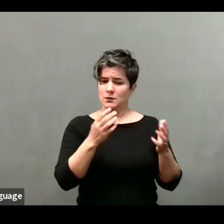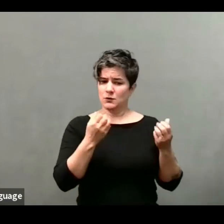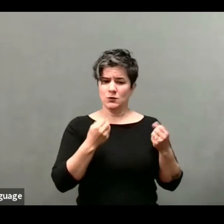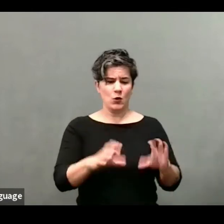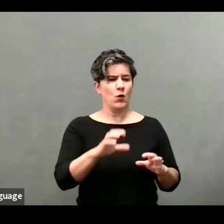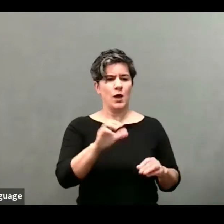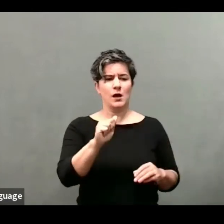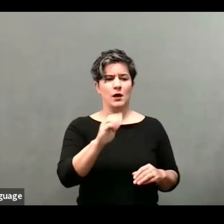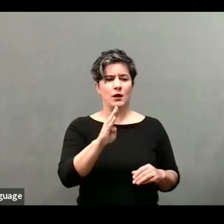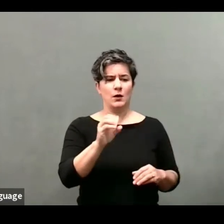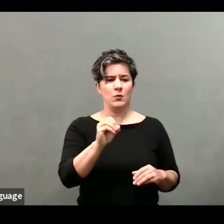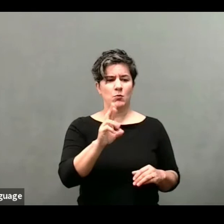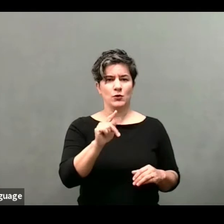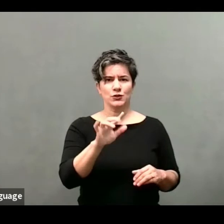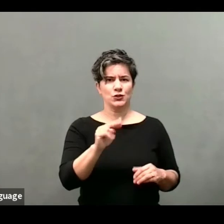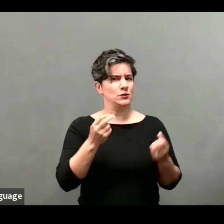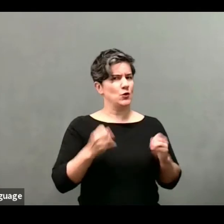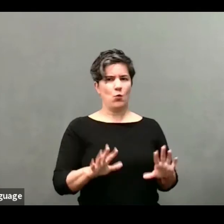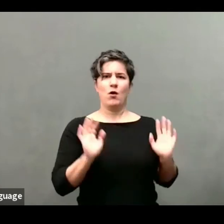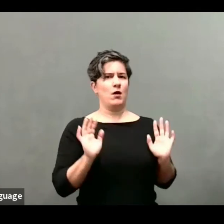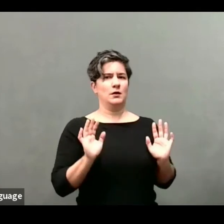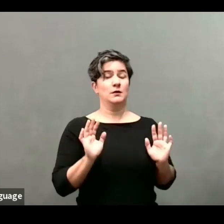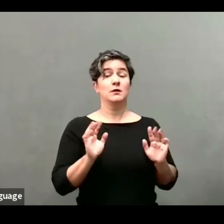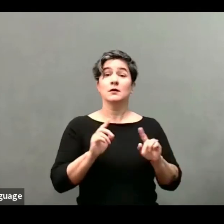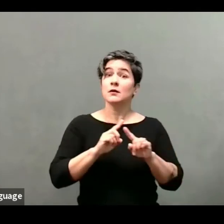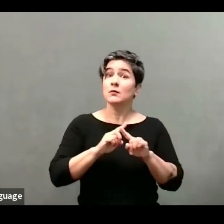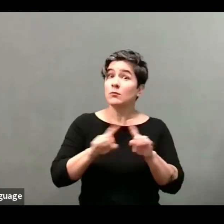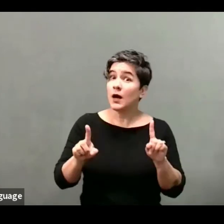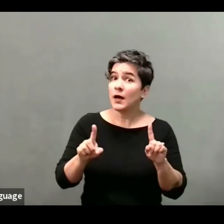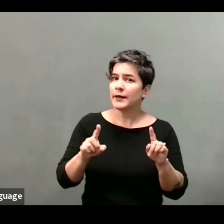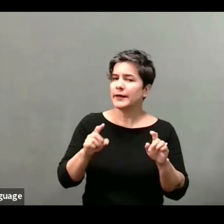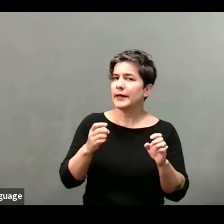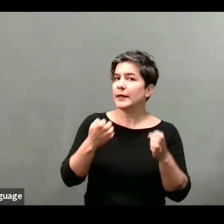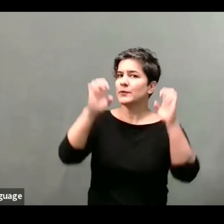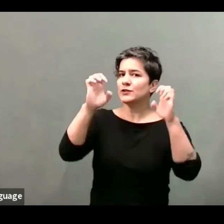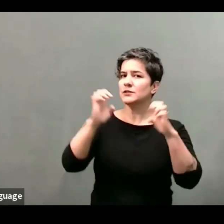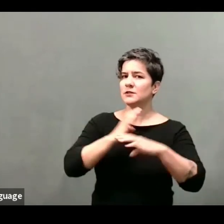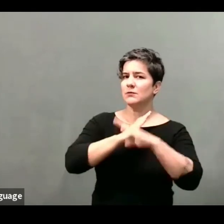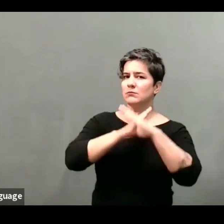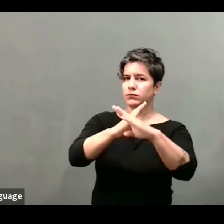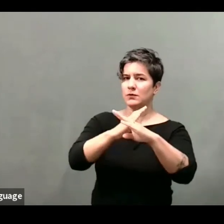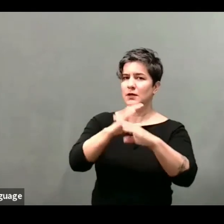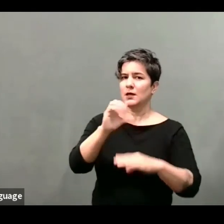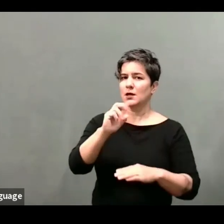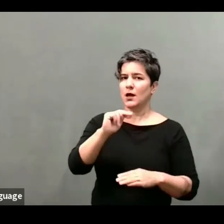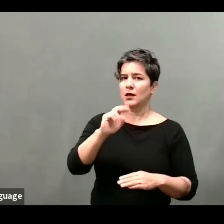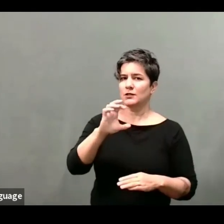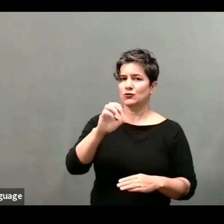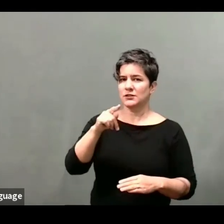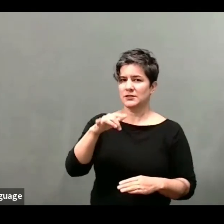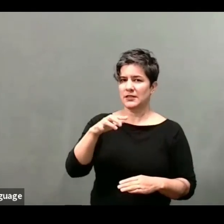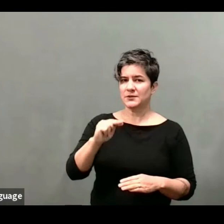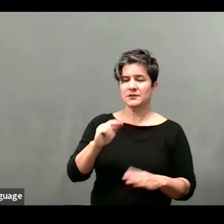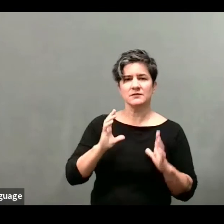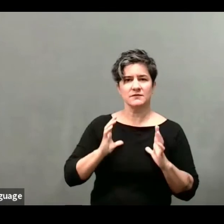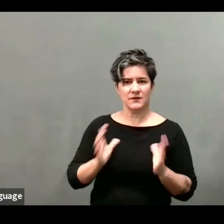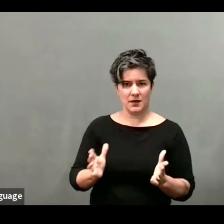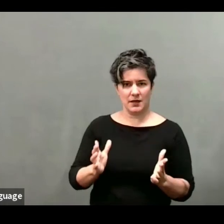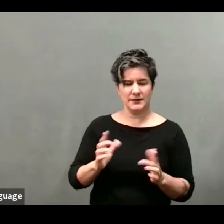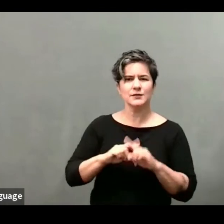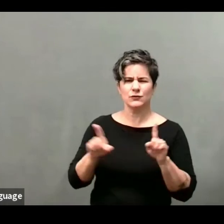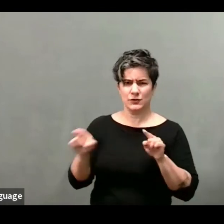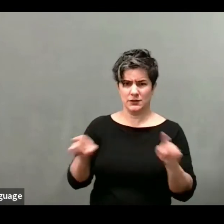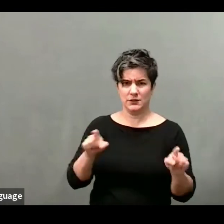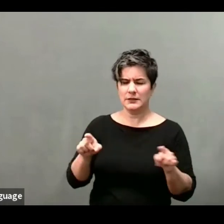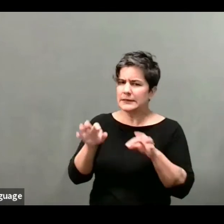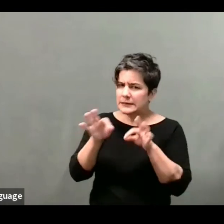any sort of abortion, but are okay with emergency contraception because once it's explained how the two things are